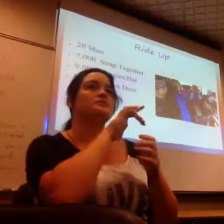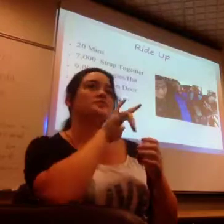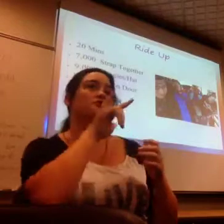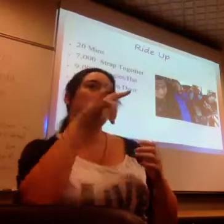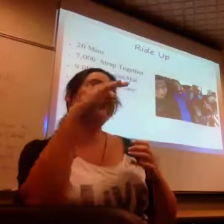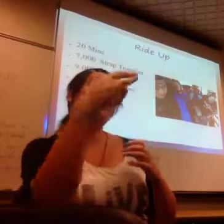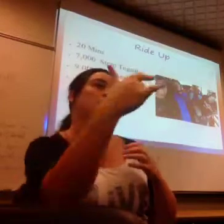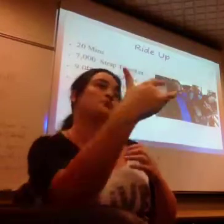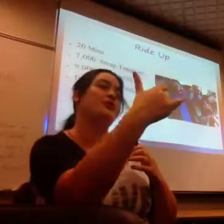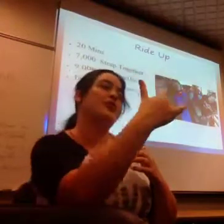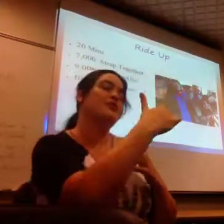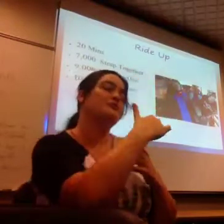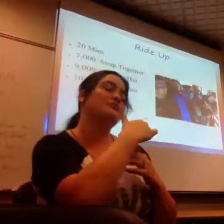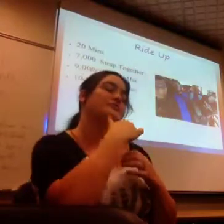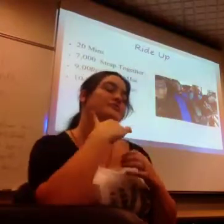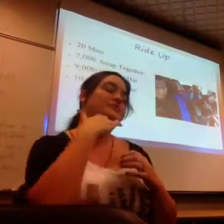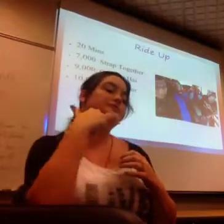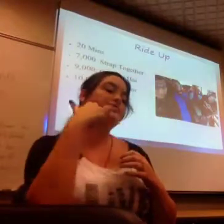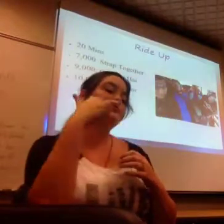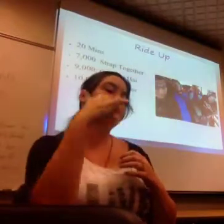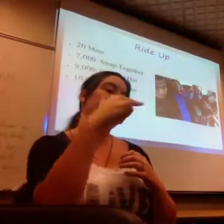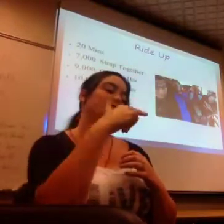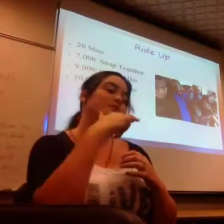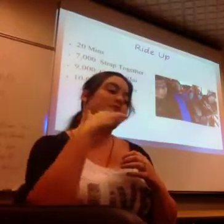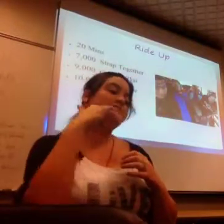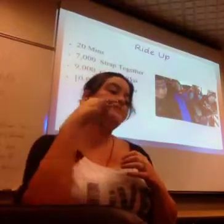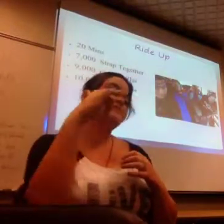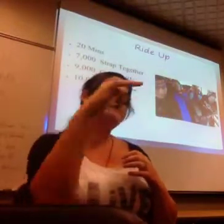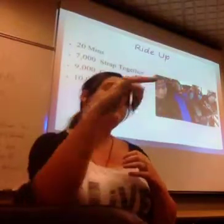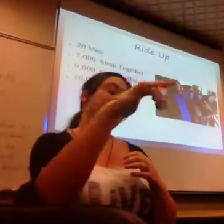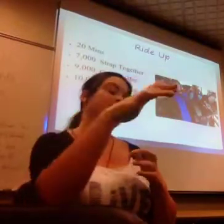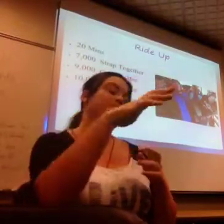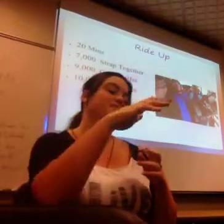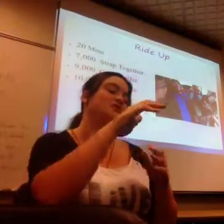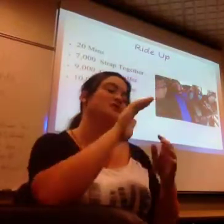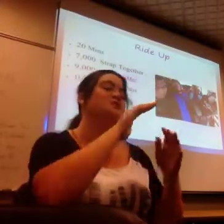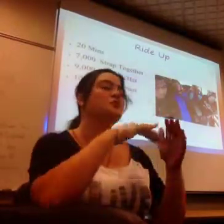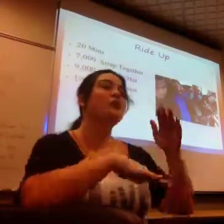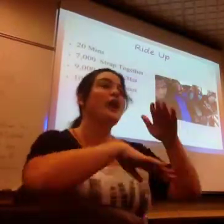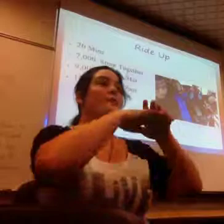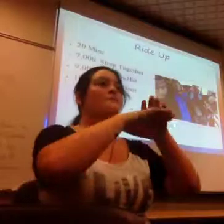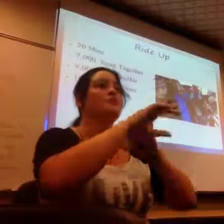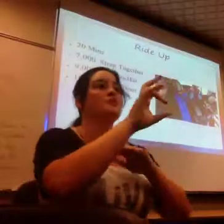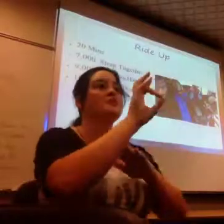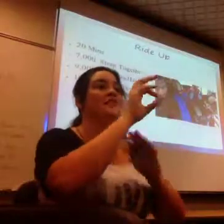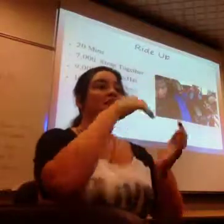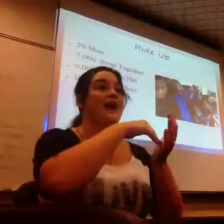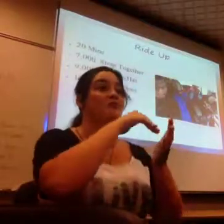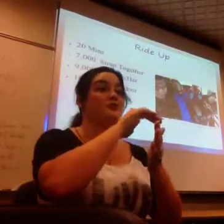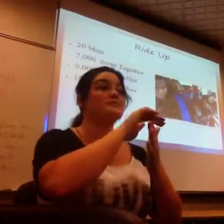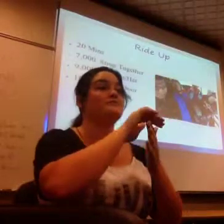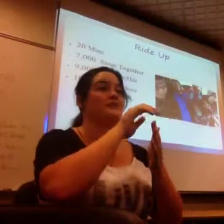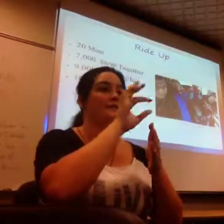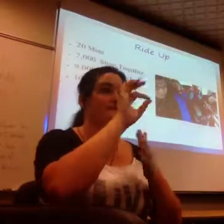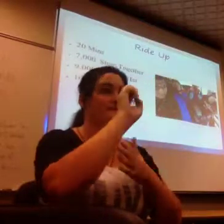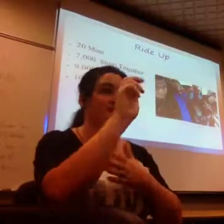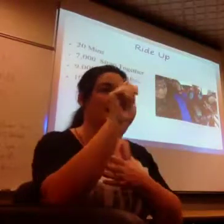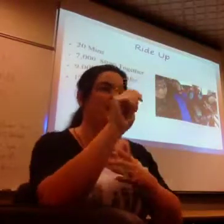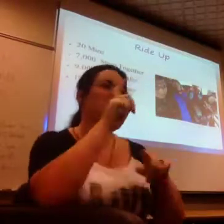where the place is. You just kind of circle up. You get to 7,000 feet, and then my instructor, you can't see him. He's sitting behind